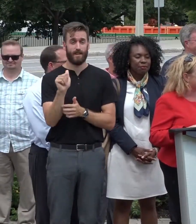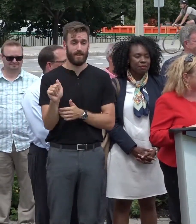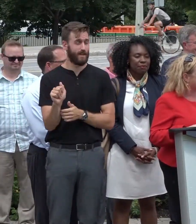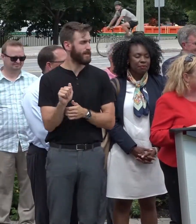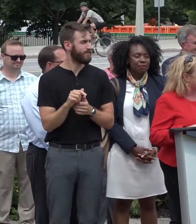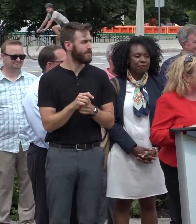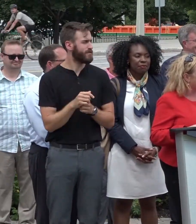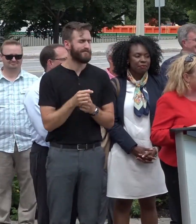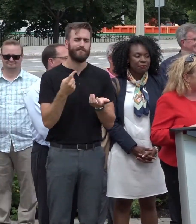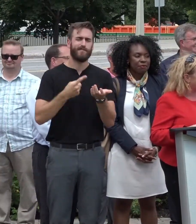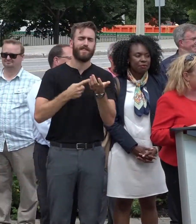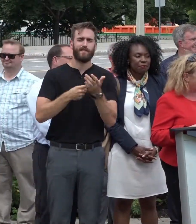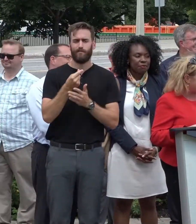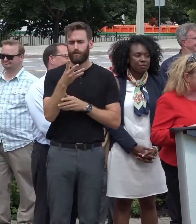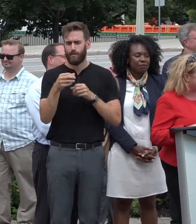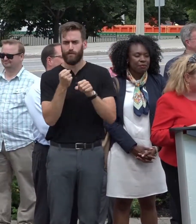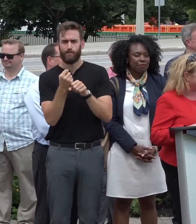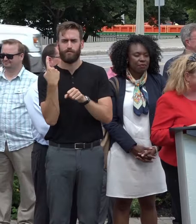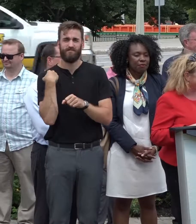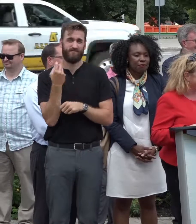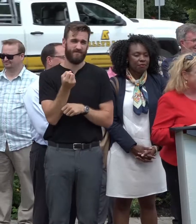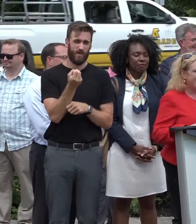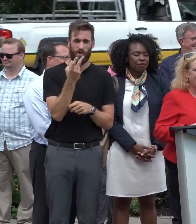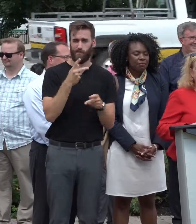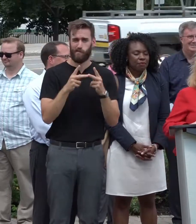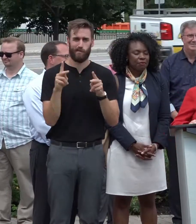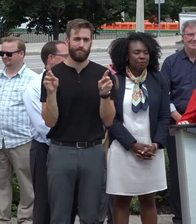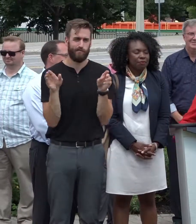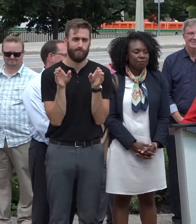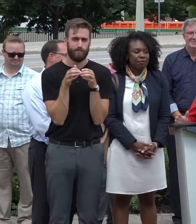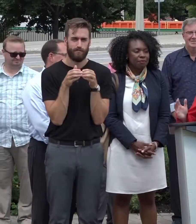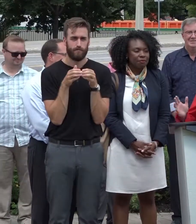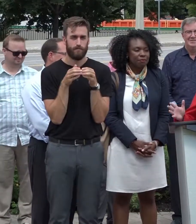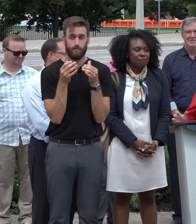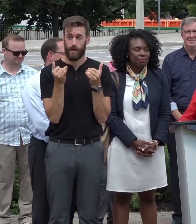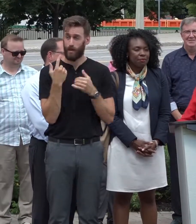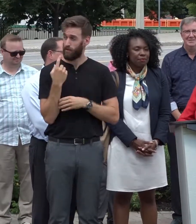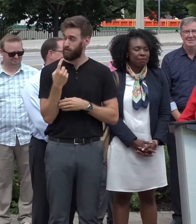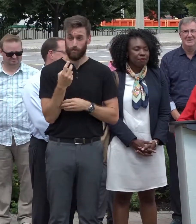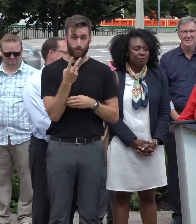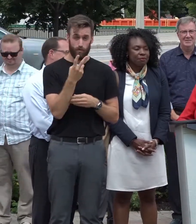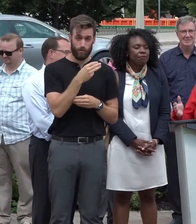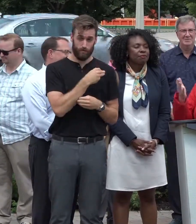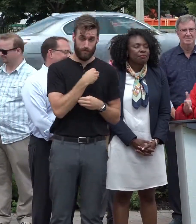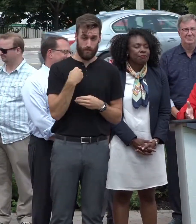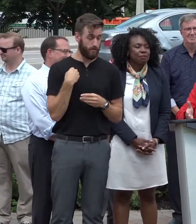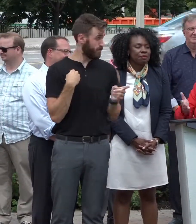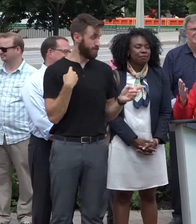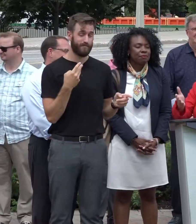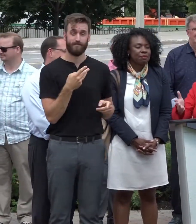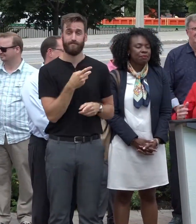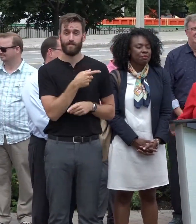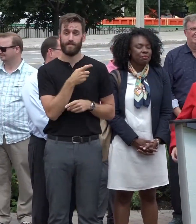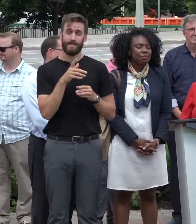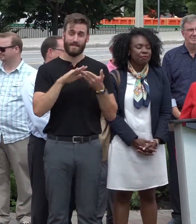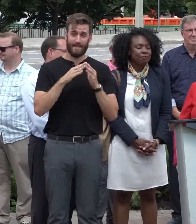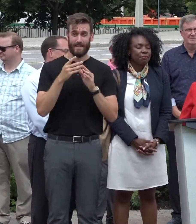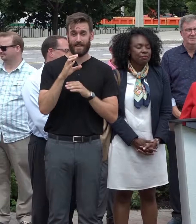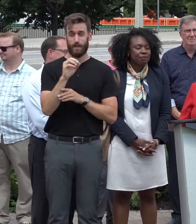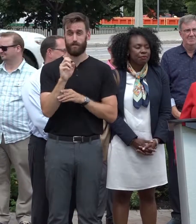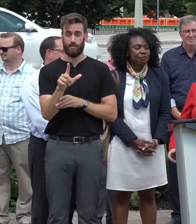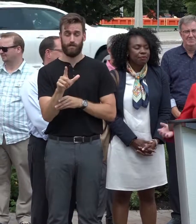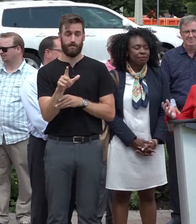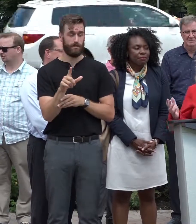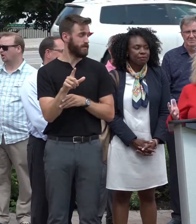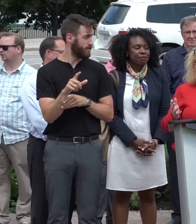a few years ago when there were about 12 people here. And now, 2 members of your city council, your mayor and your city councilor for this